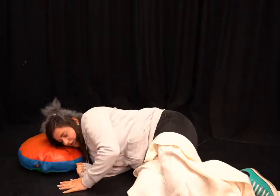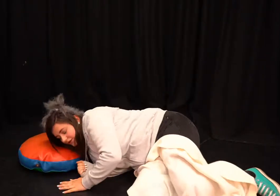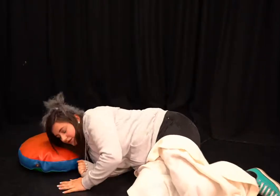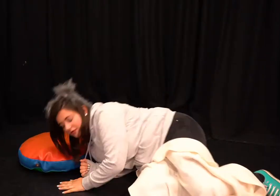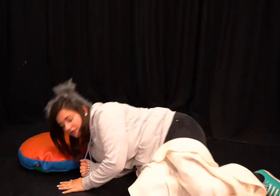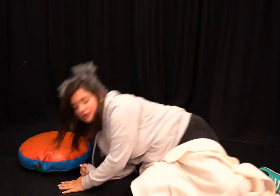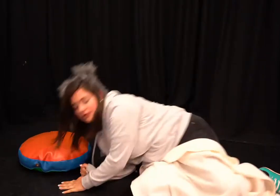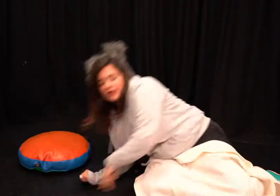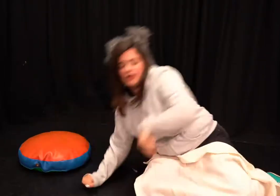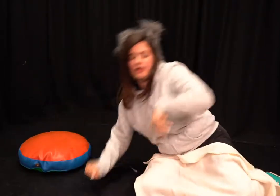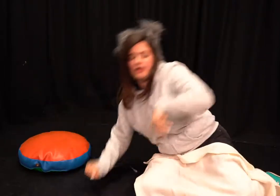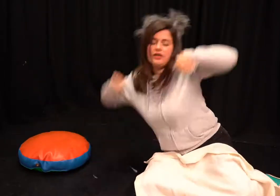Oh,